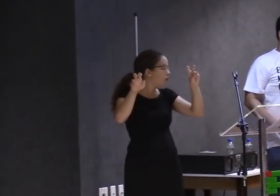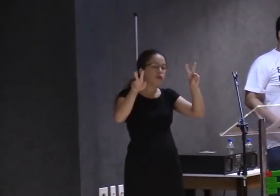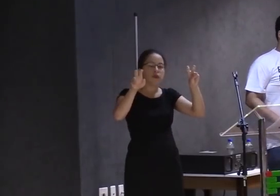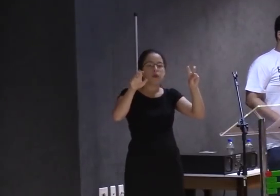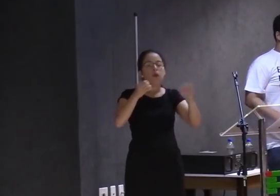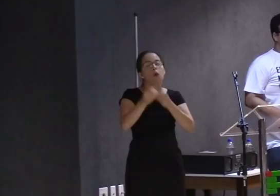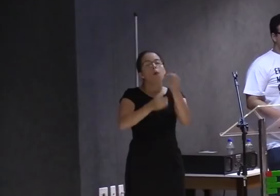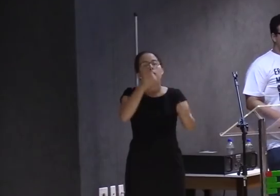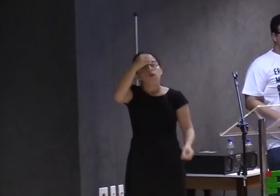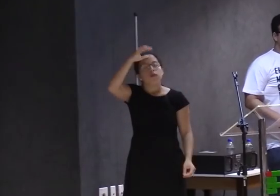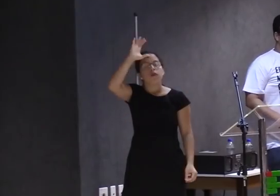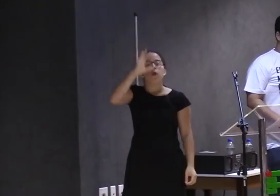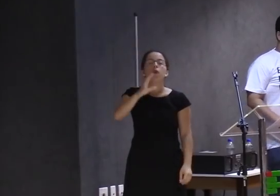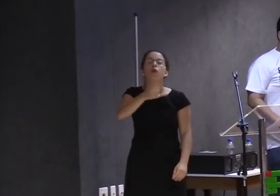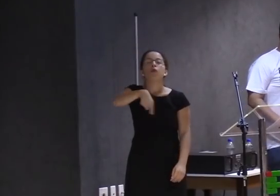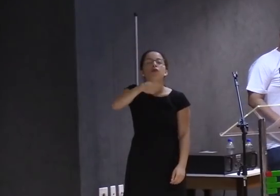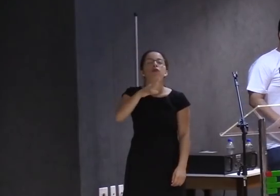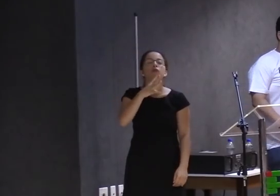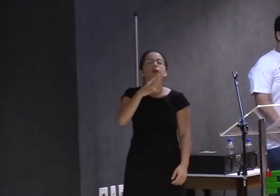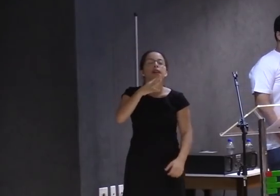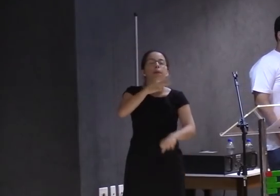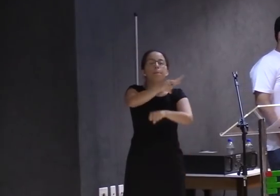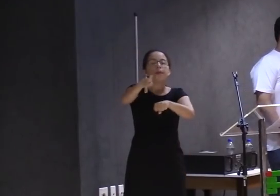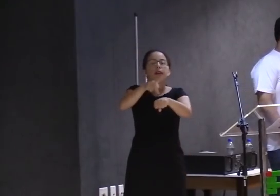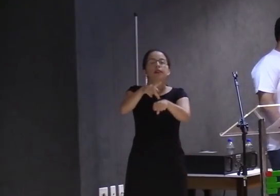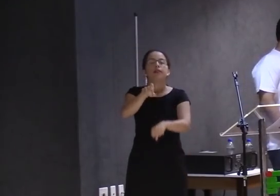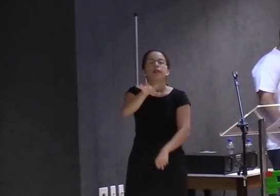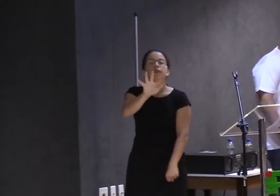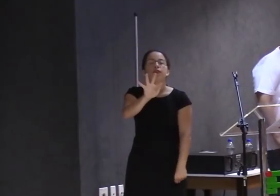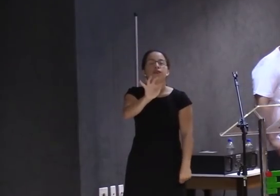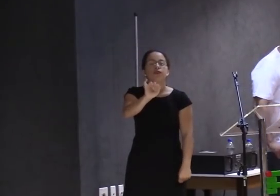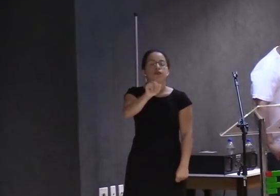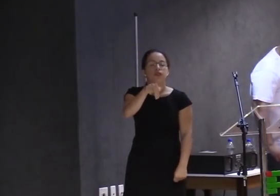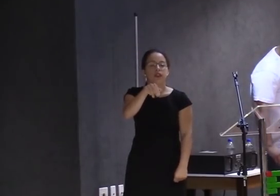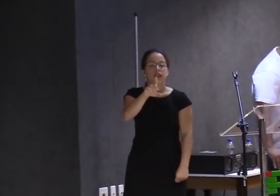sobre o conhecimento de vocês sobre a Finlândia.